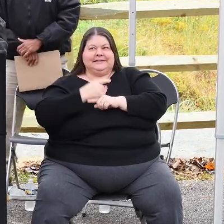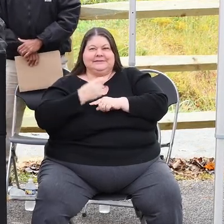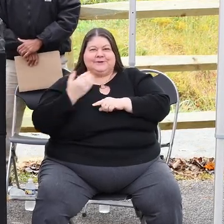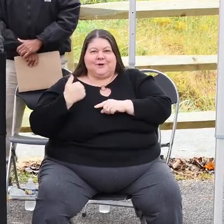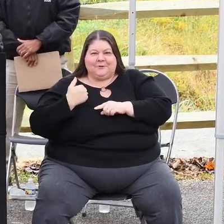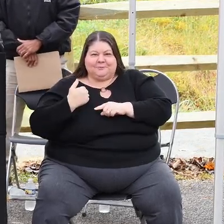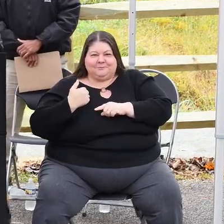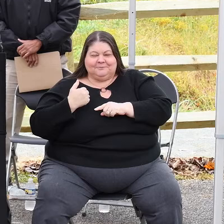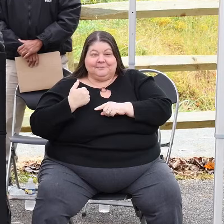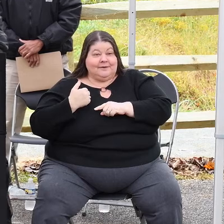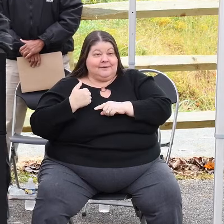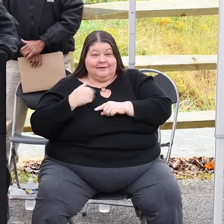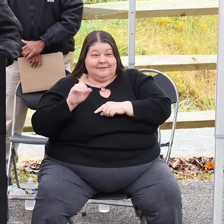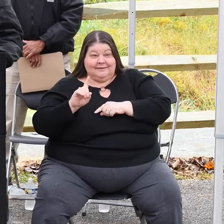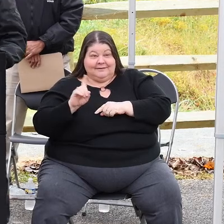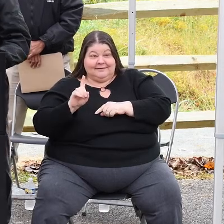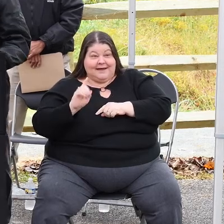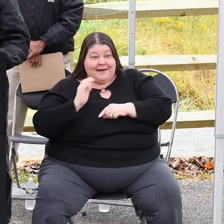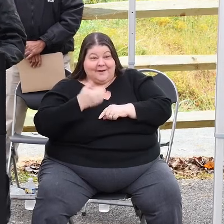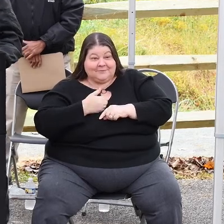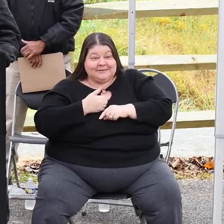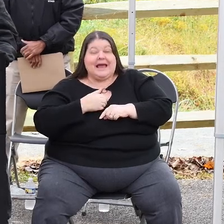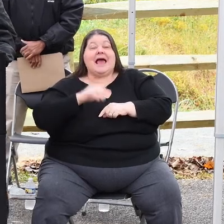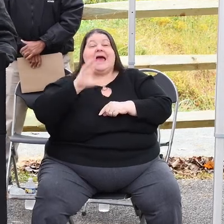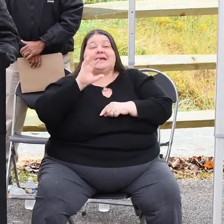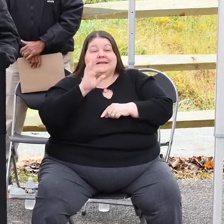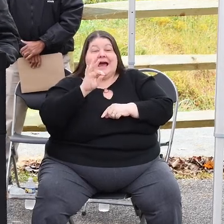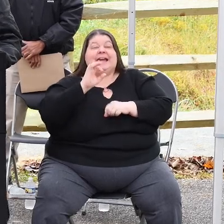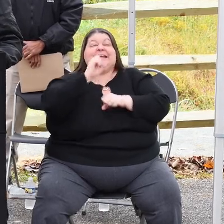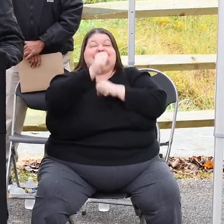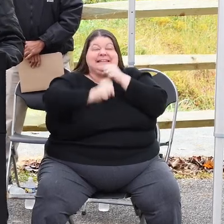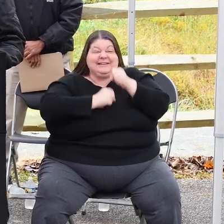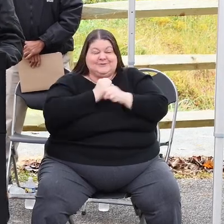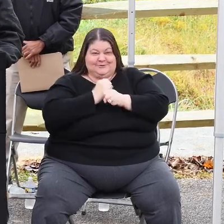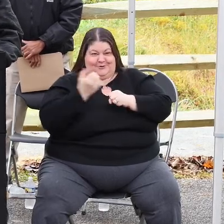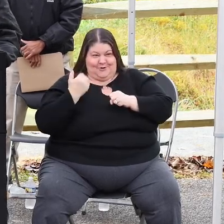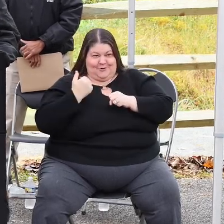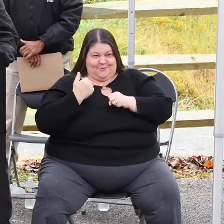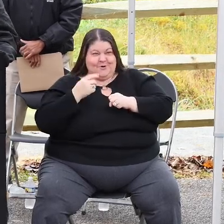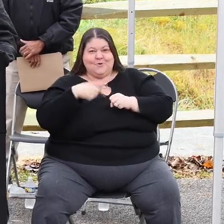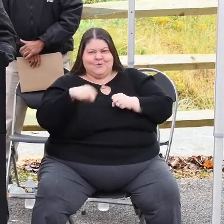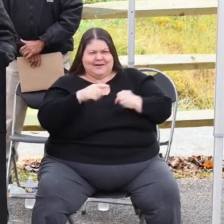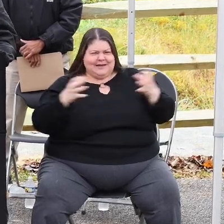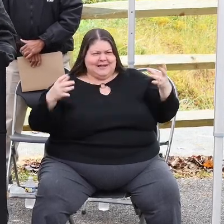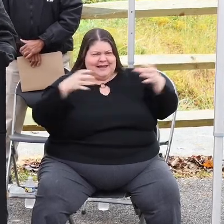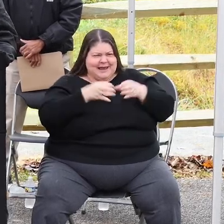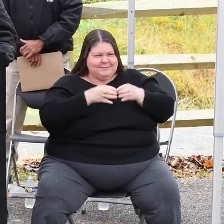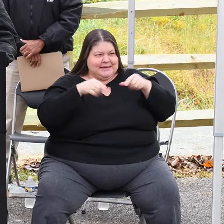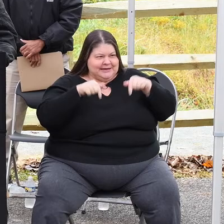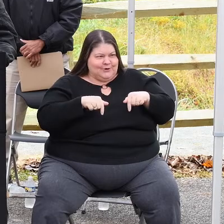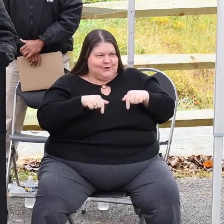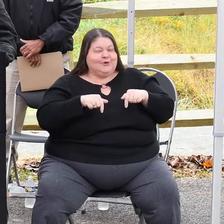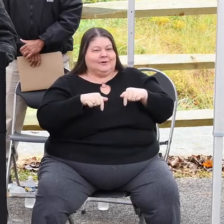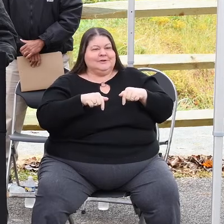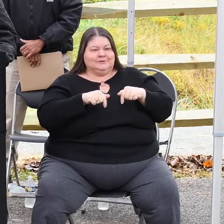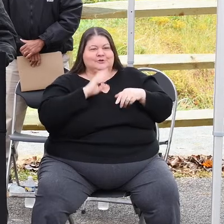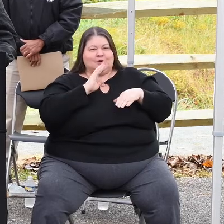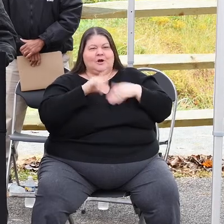9 years ago, we got together and talked about, at this site, a universal access trail.